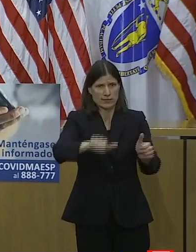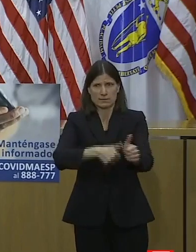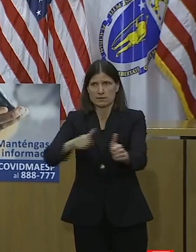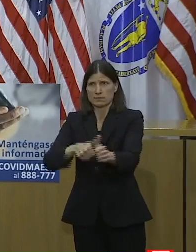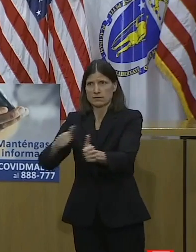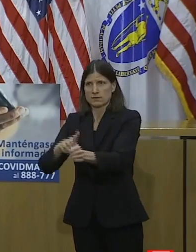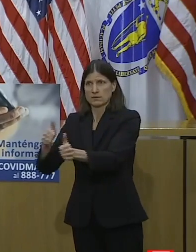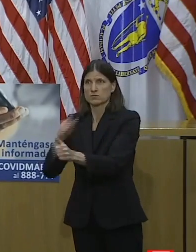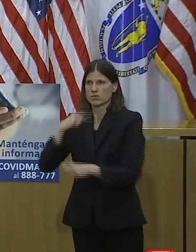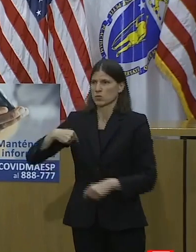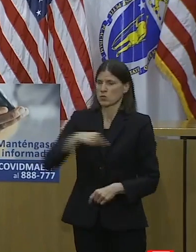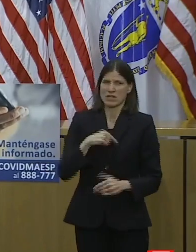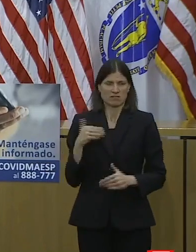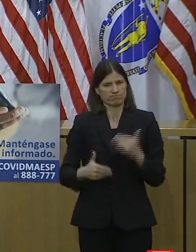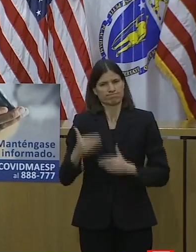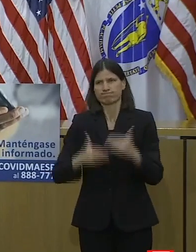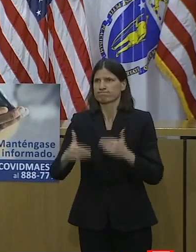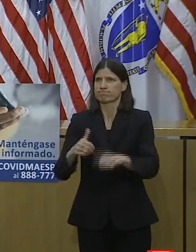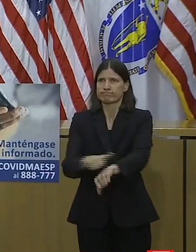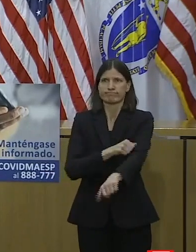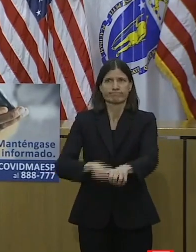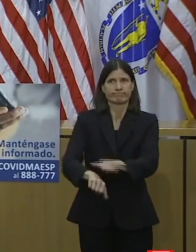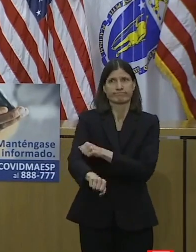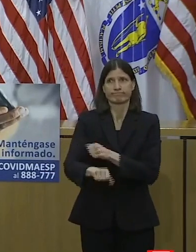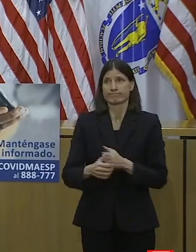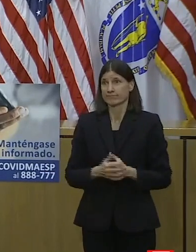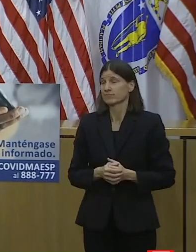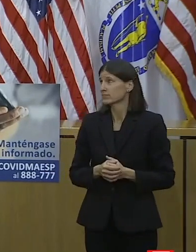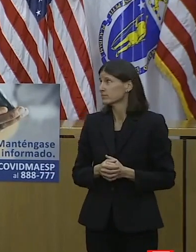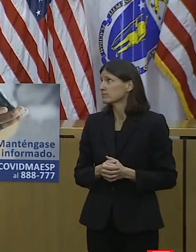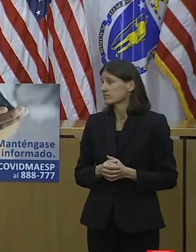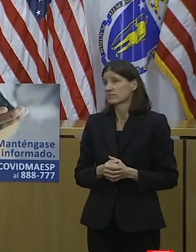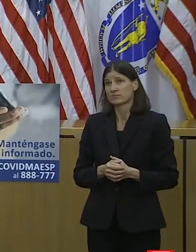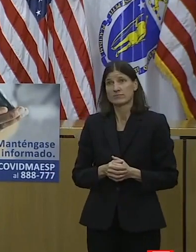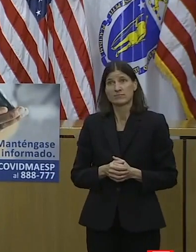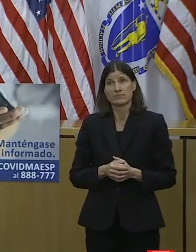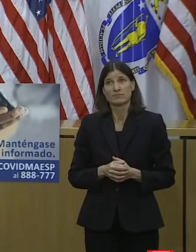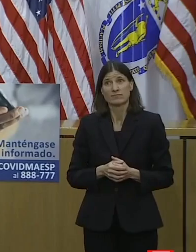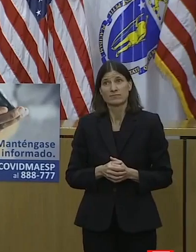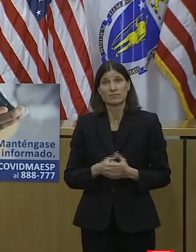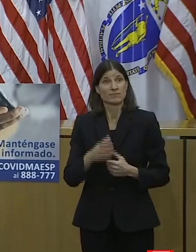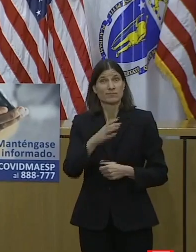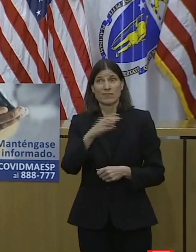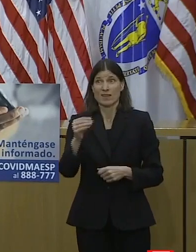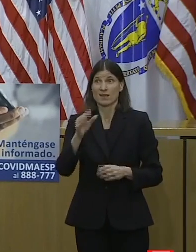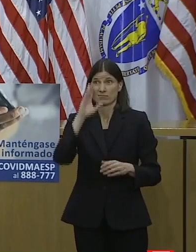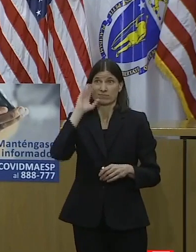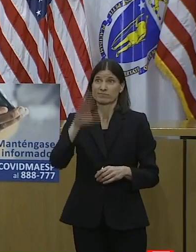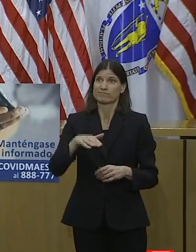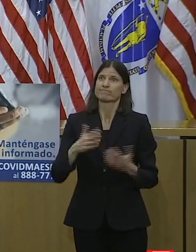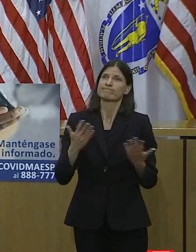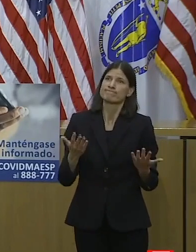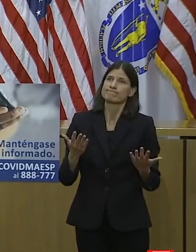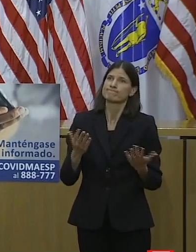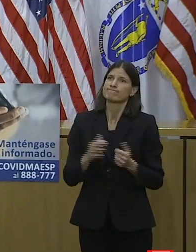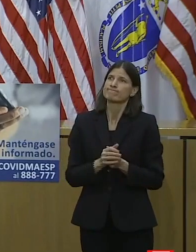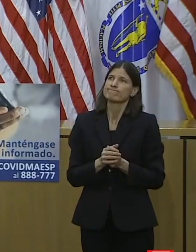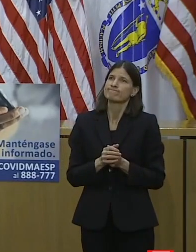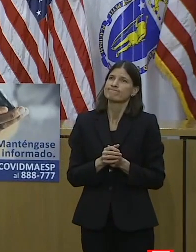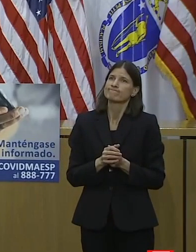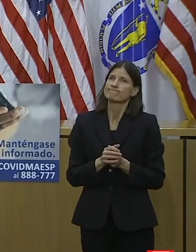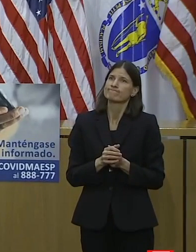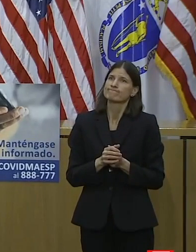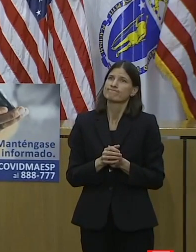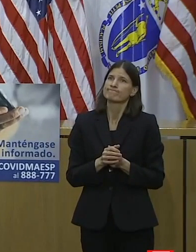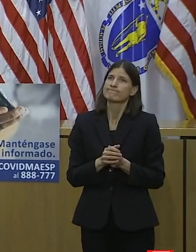by cutting off elective surgeries, we took away one of the most important revenue generators a lot of our providers have. And we were one of the first states in the country to